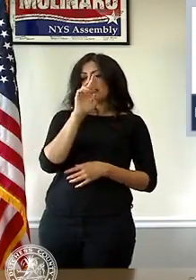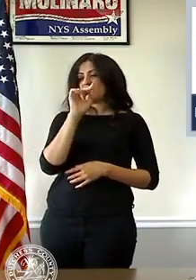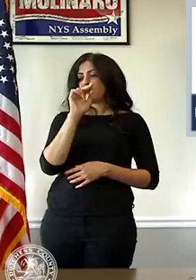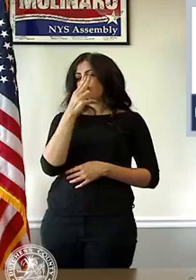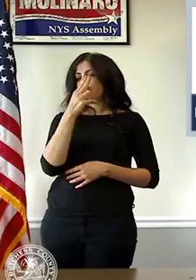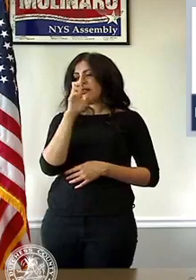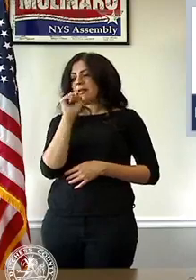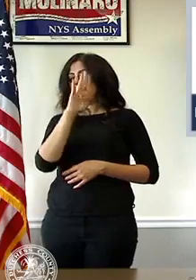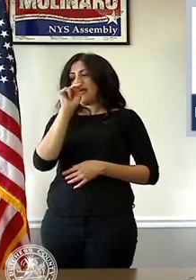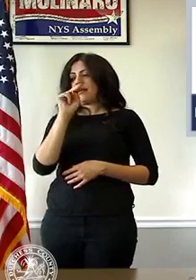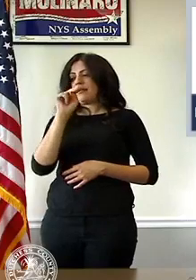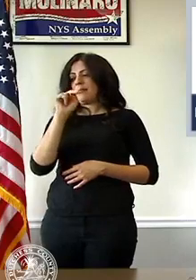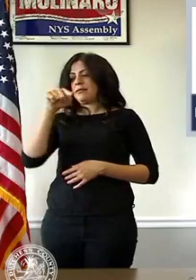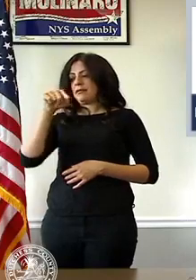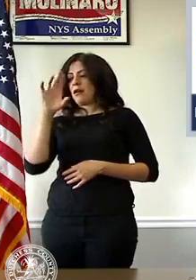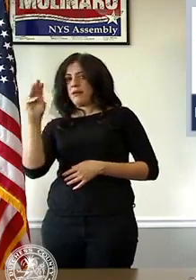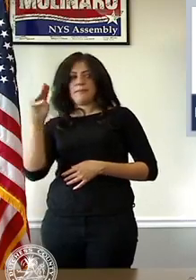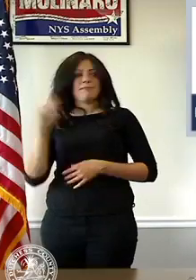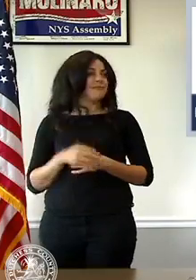DuchessBNN.com.